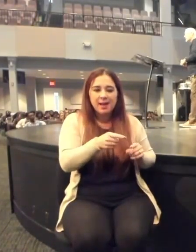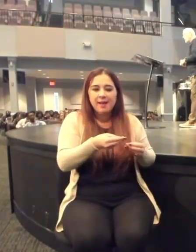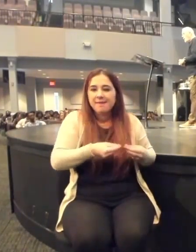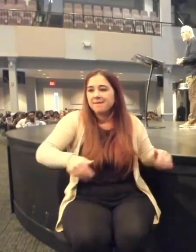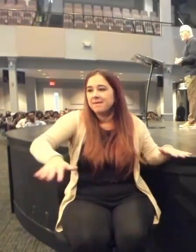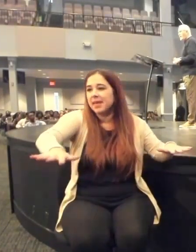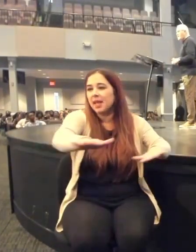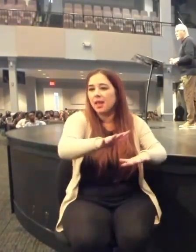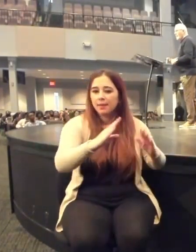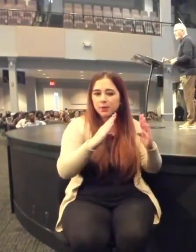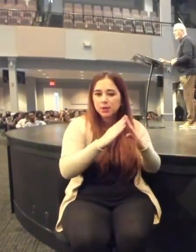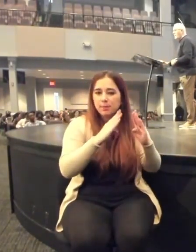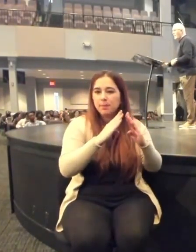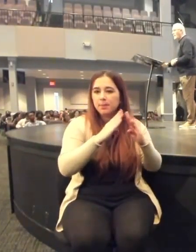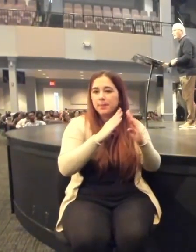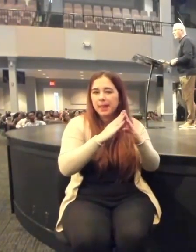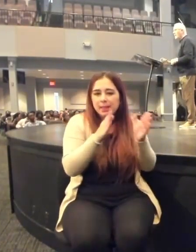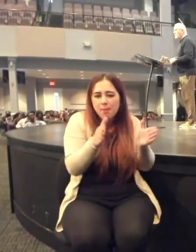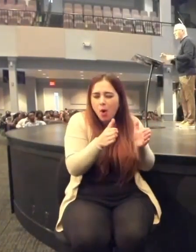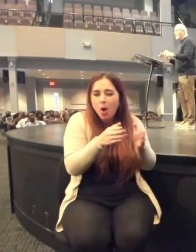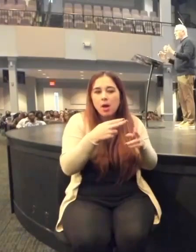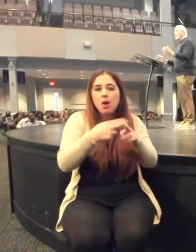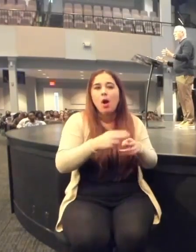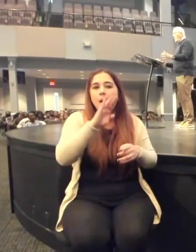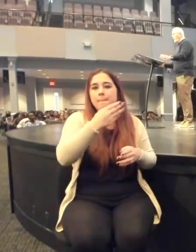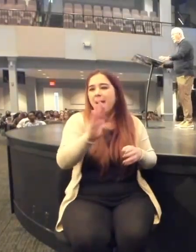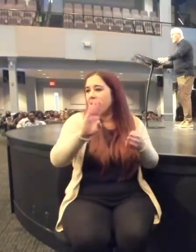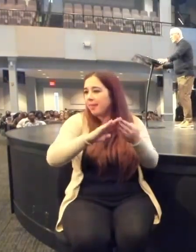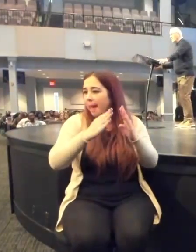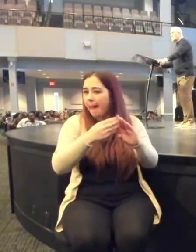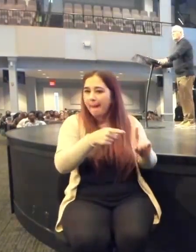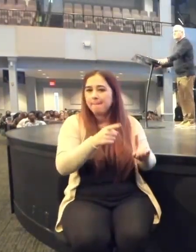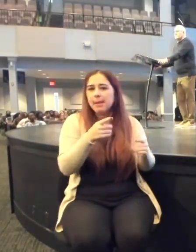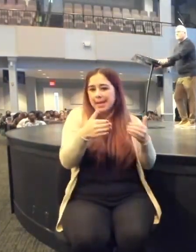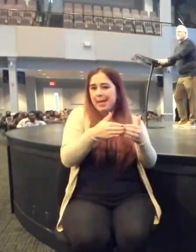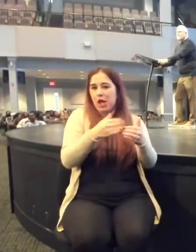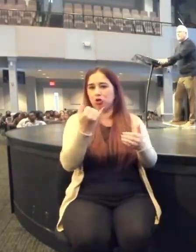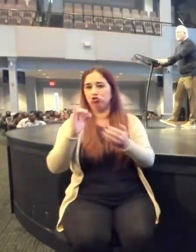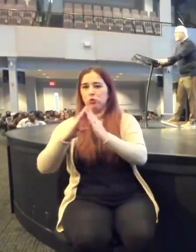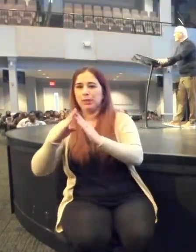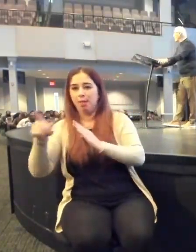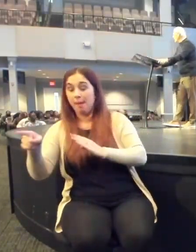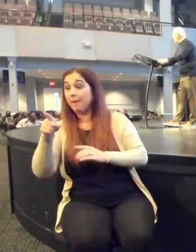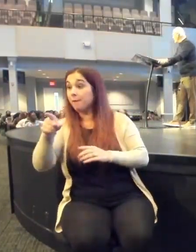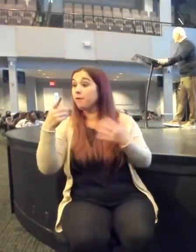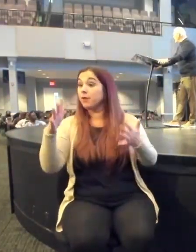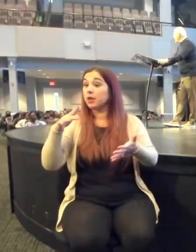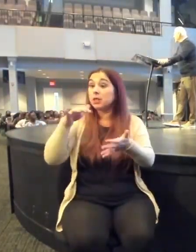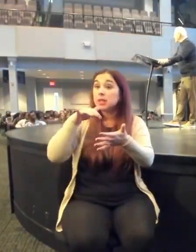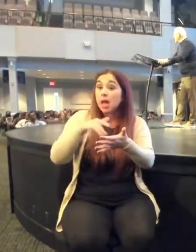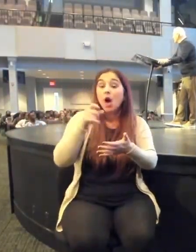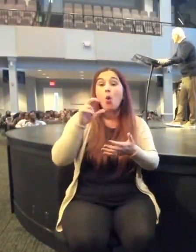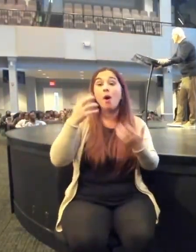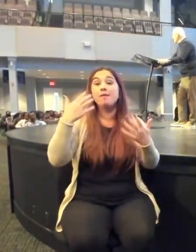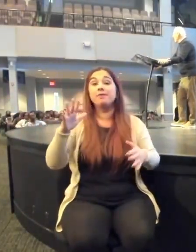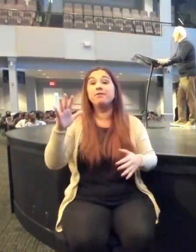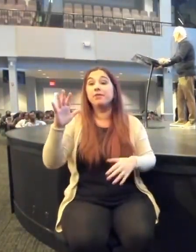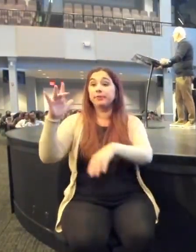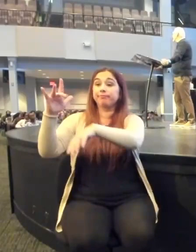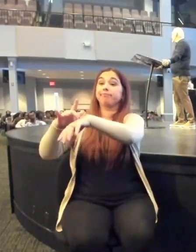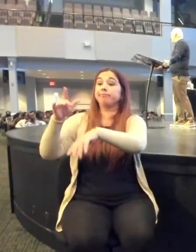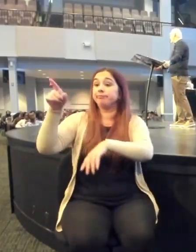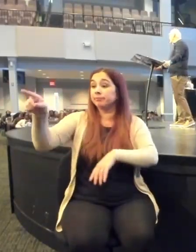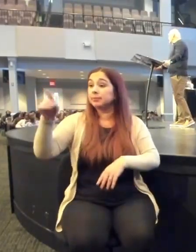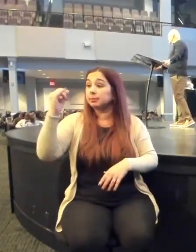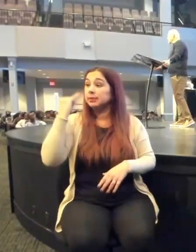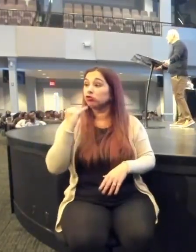outside a small village named Bethlehem, very near Jerusalem. If you've studied or been over to Israel, you will